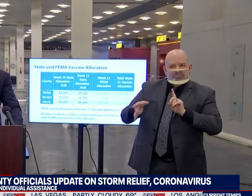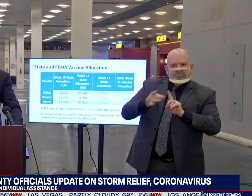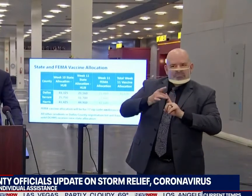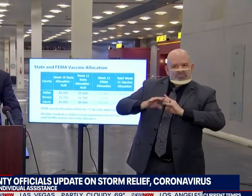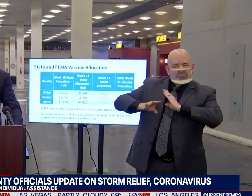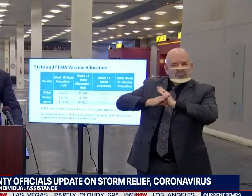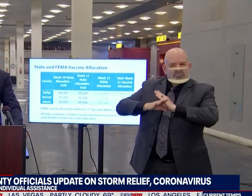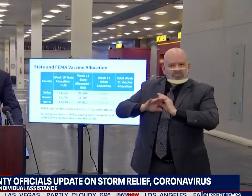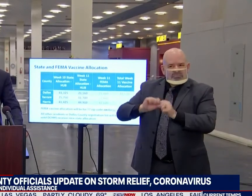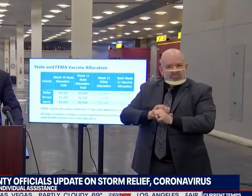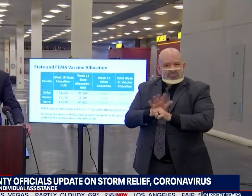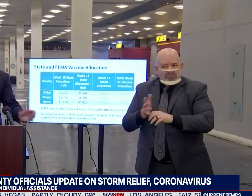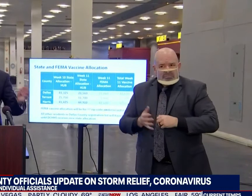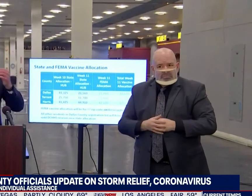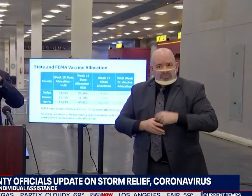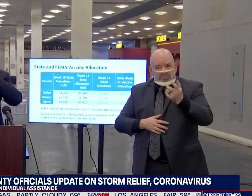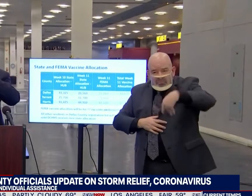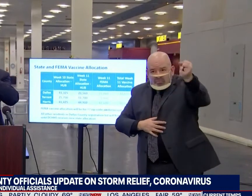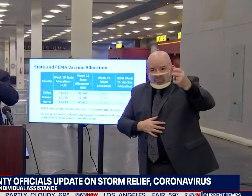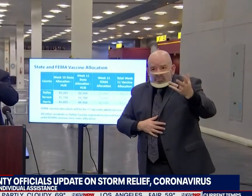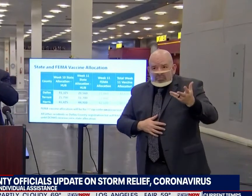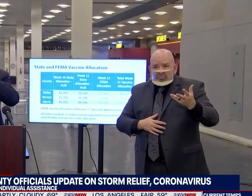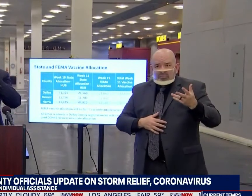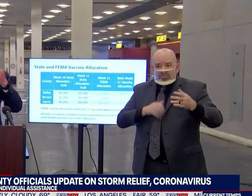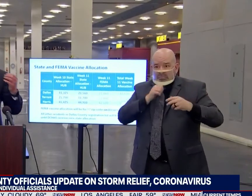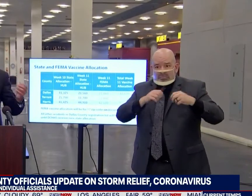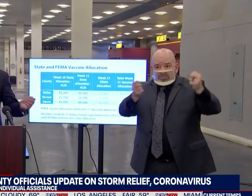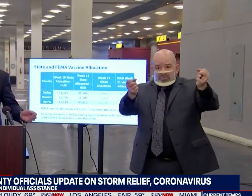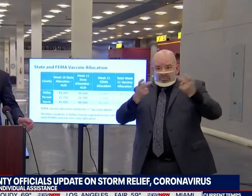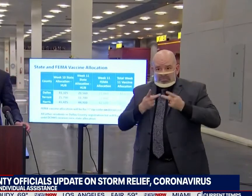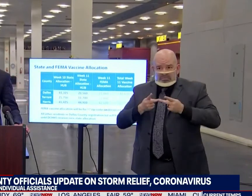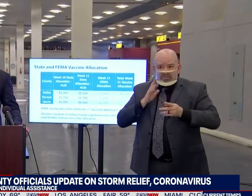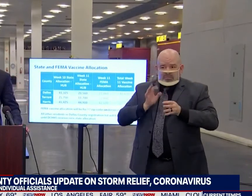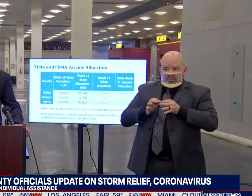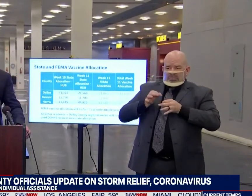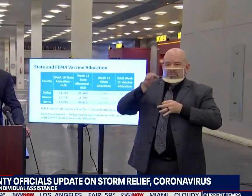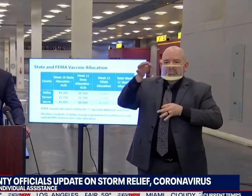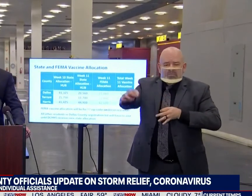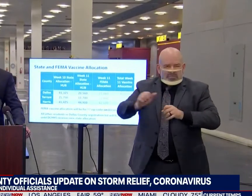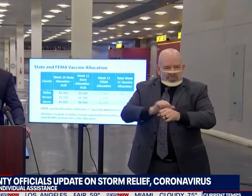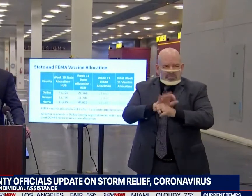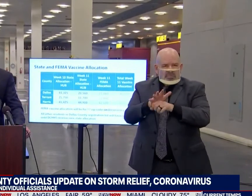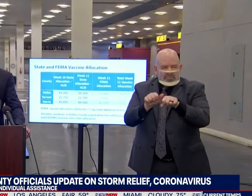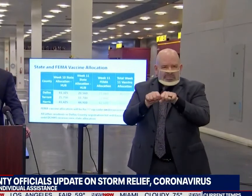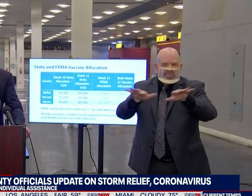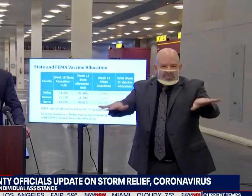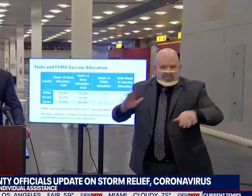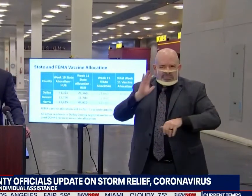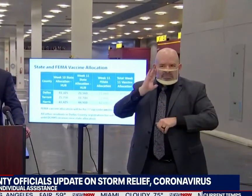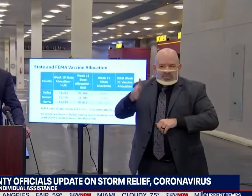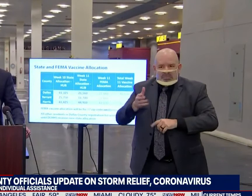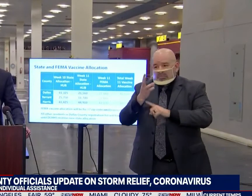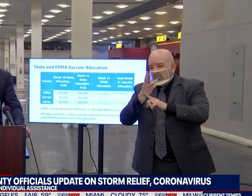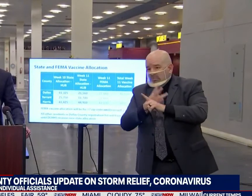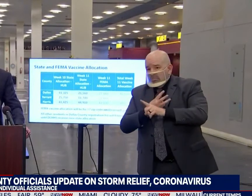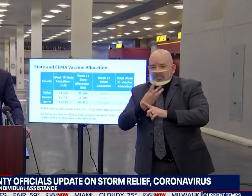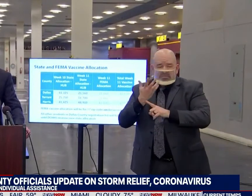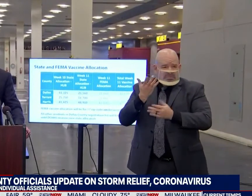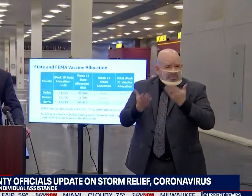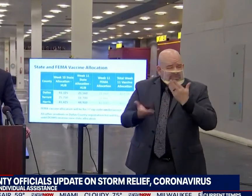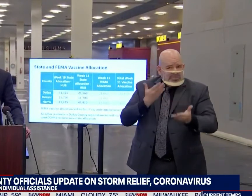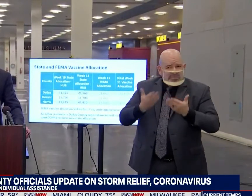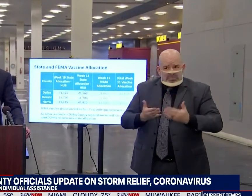We've lost power. Our pipes are busted. Our houses have been flooded. We've endured cold. A lot of us don't even have um,